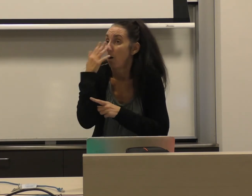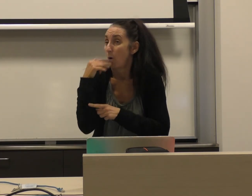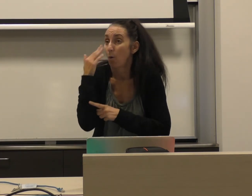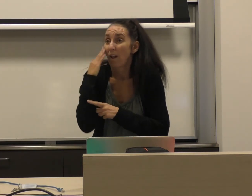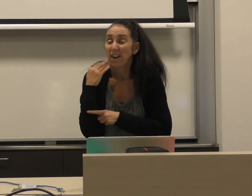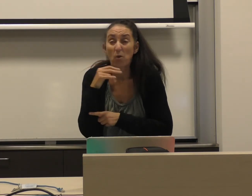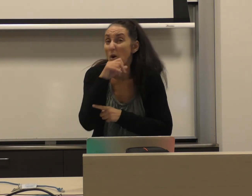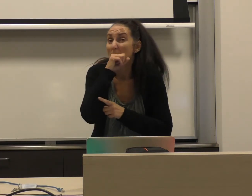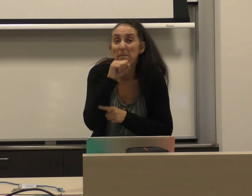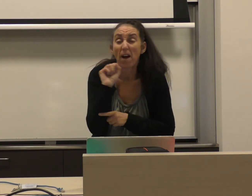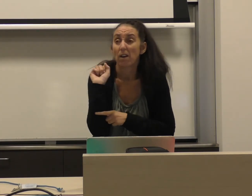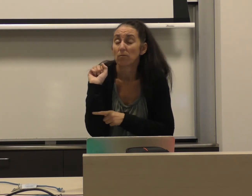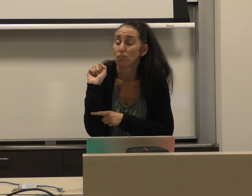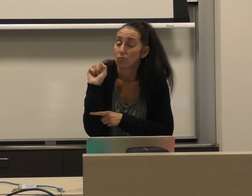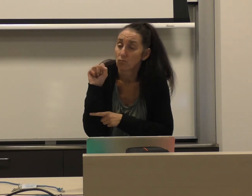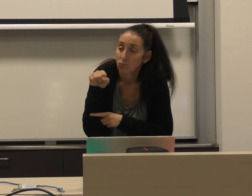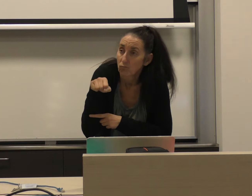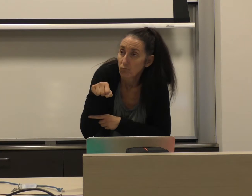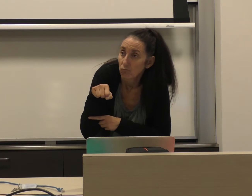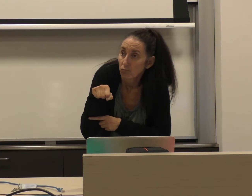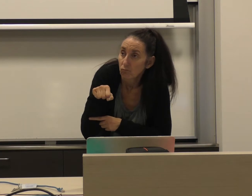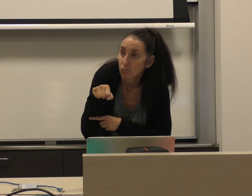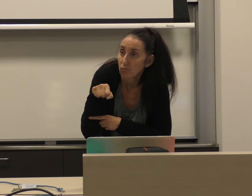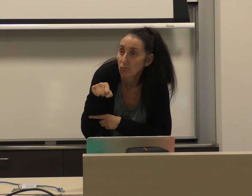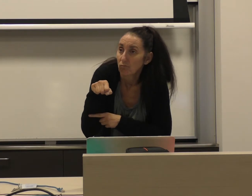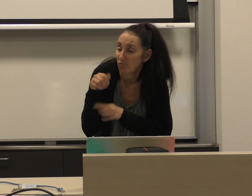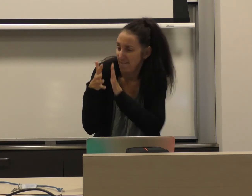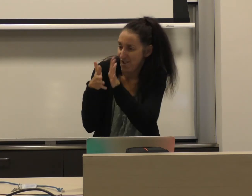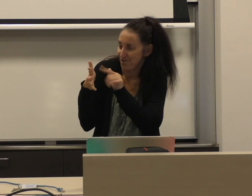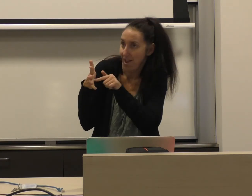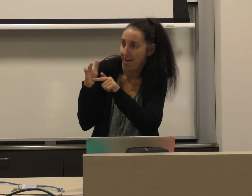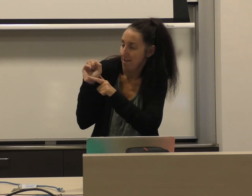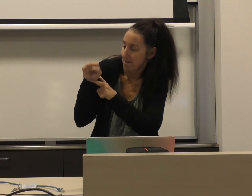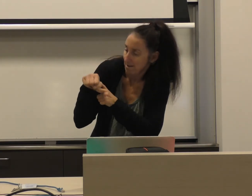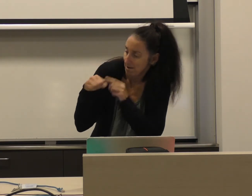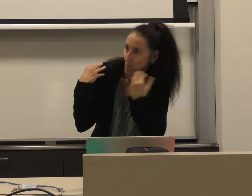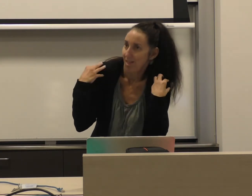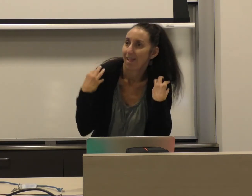Or your shoulders come forward if you're talking about a person, an elderly person.